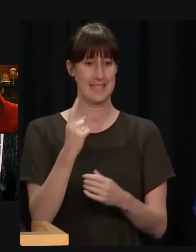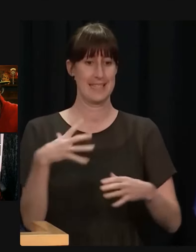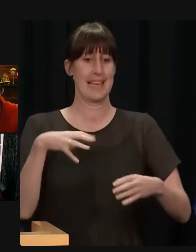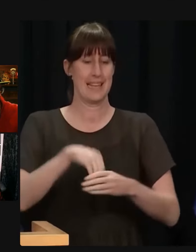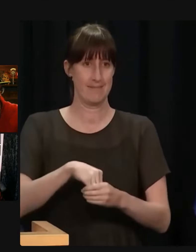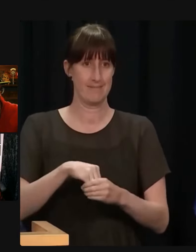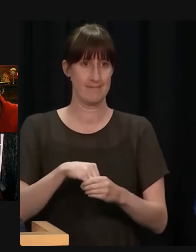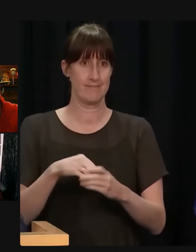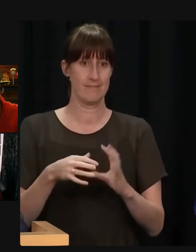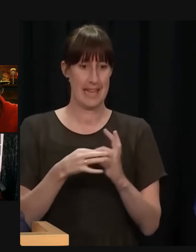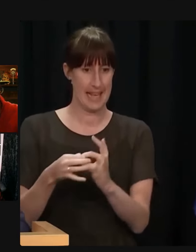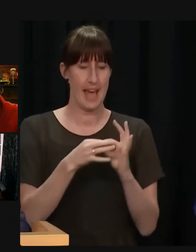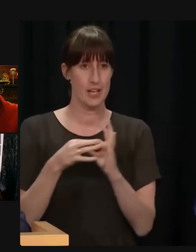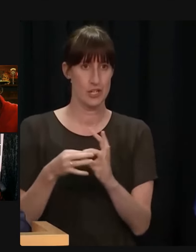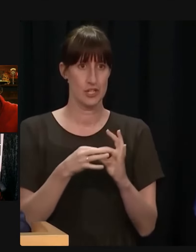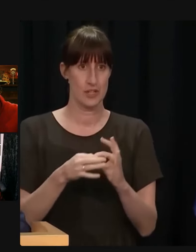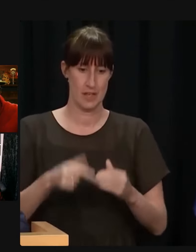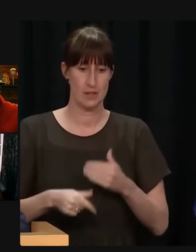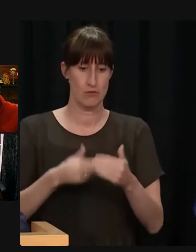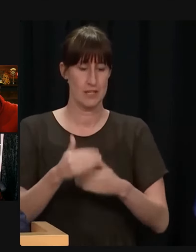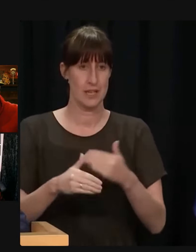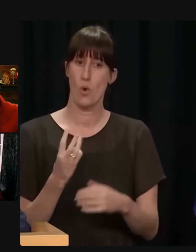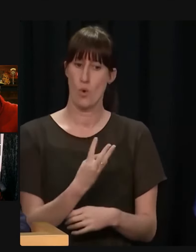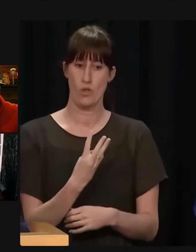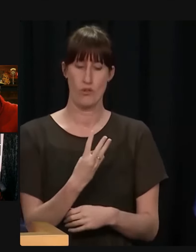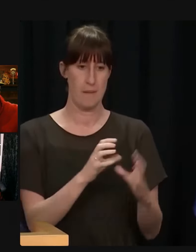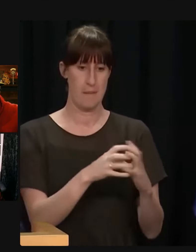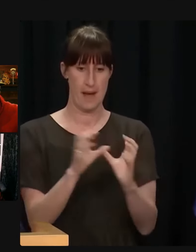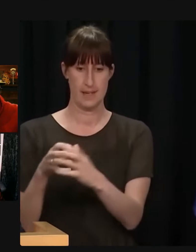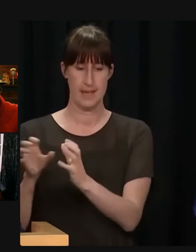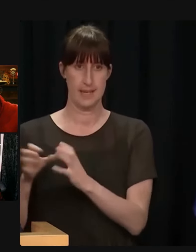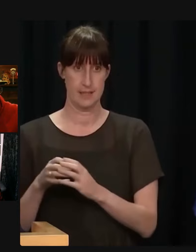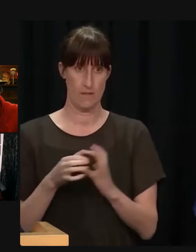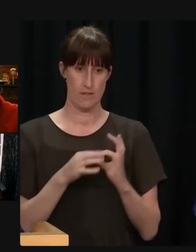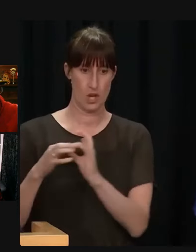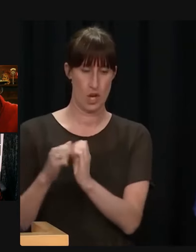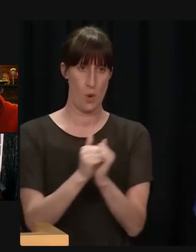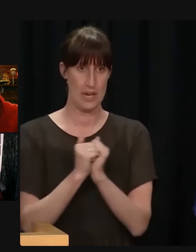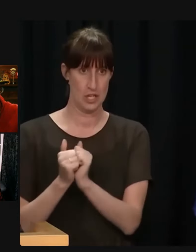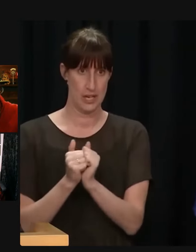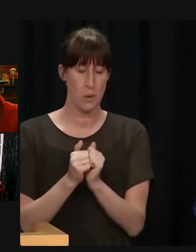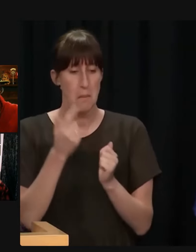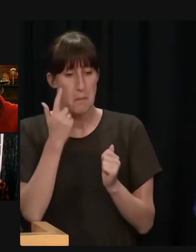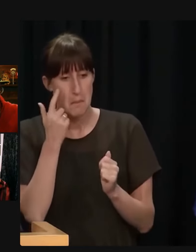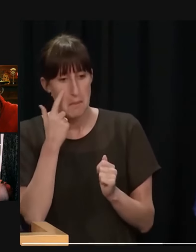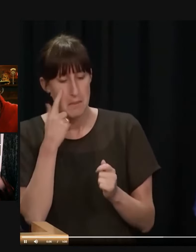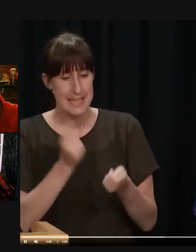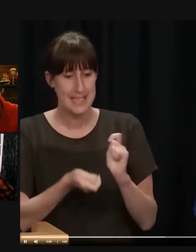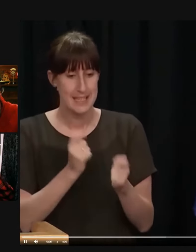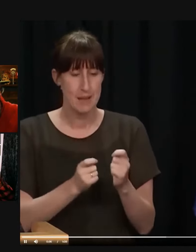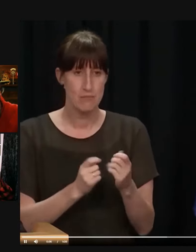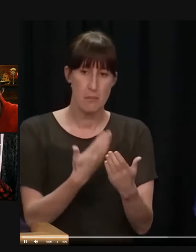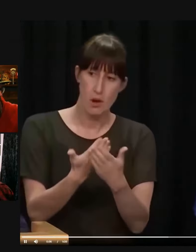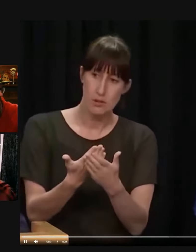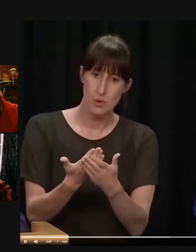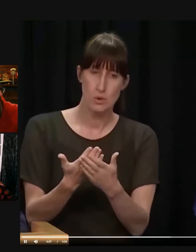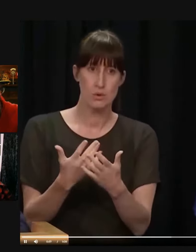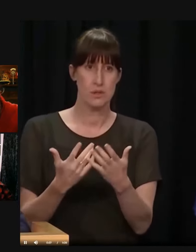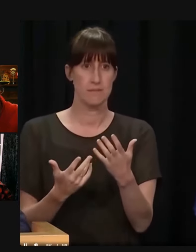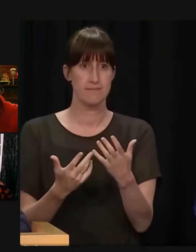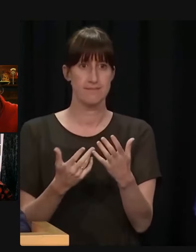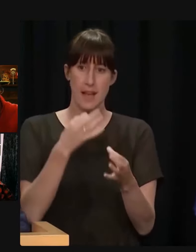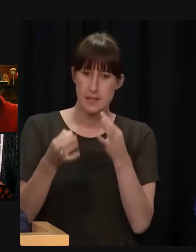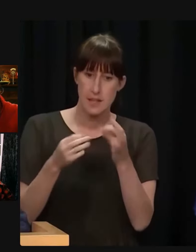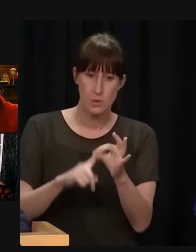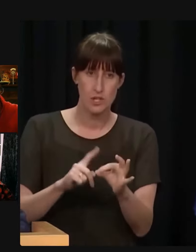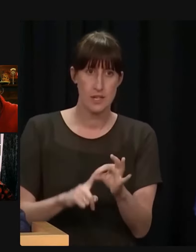process across the three parties in the coalition. And are they all aligned? Testing proposals, asking questions, making sure that the